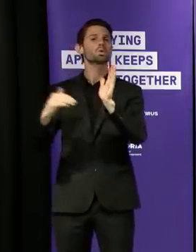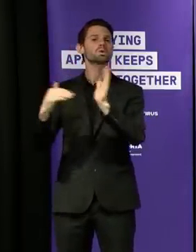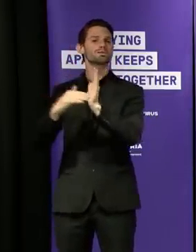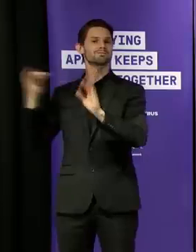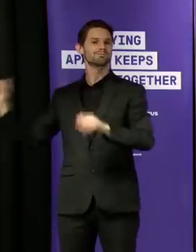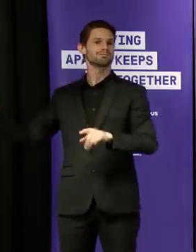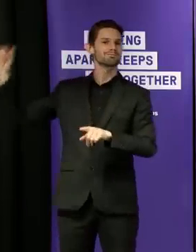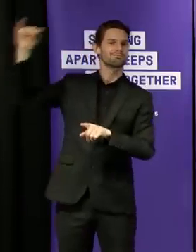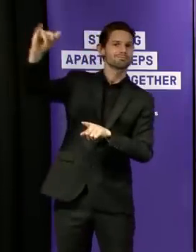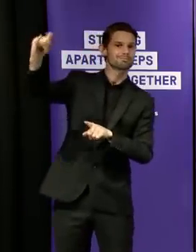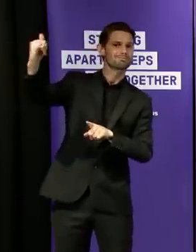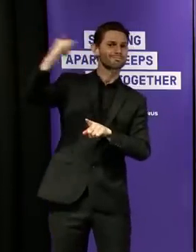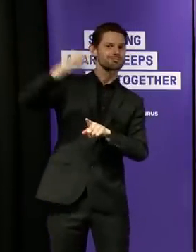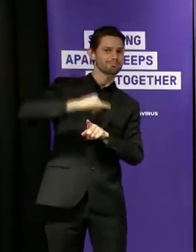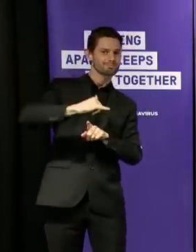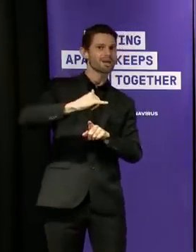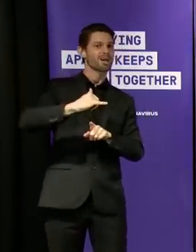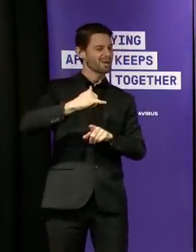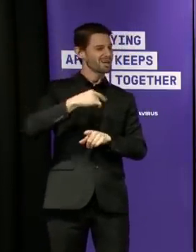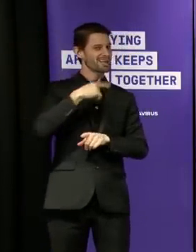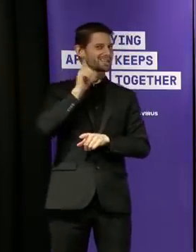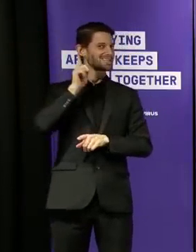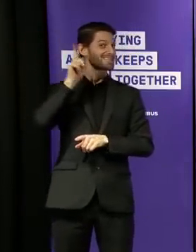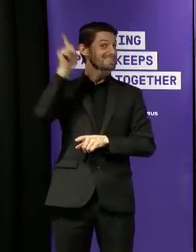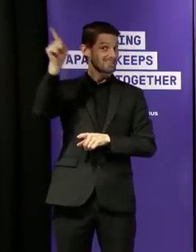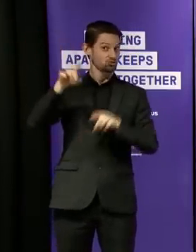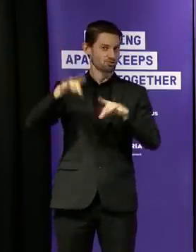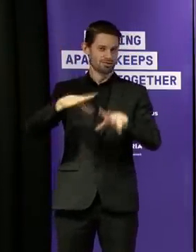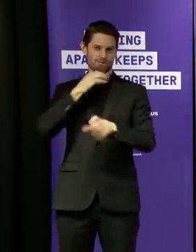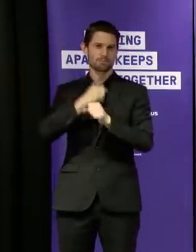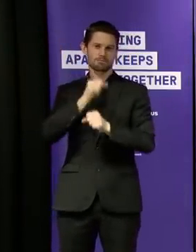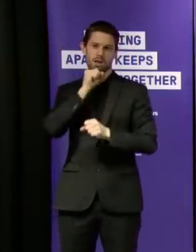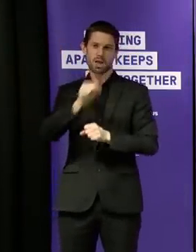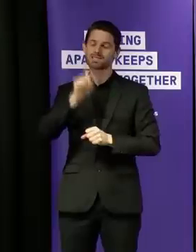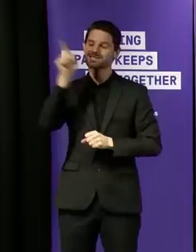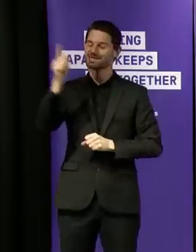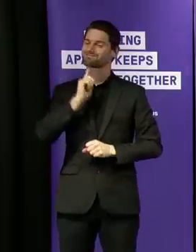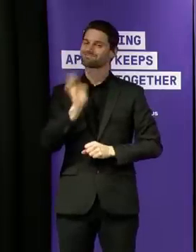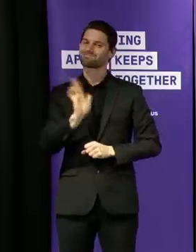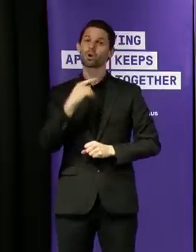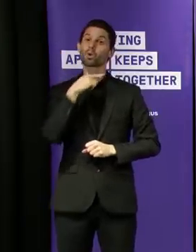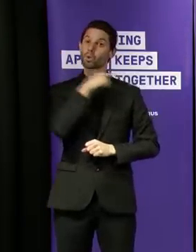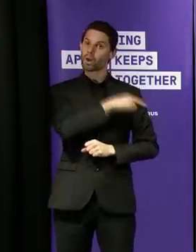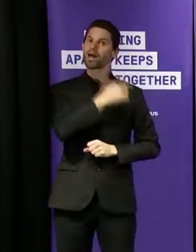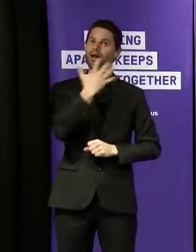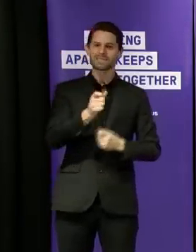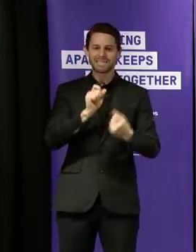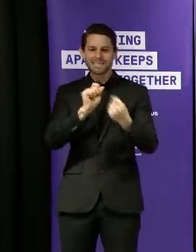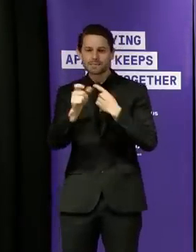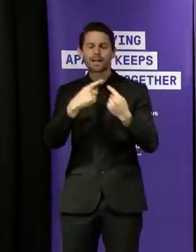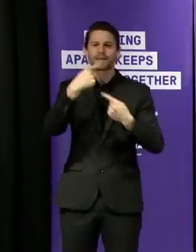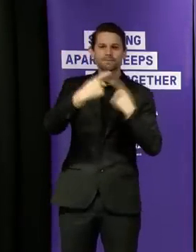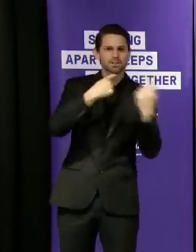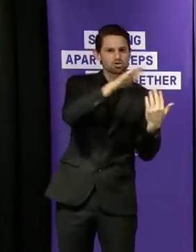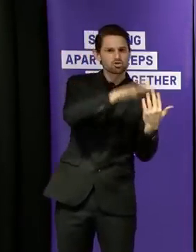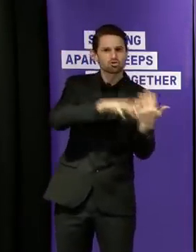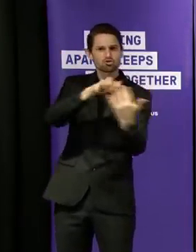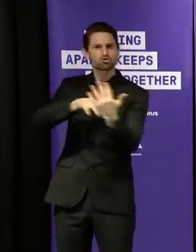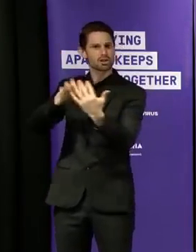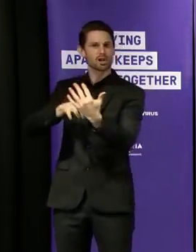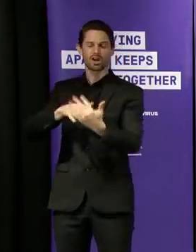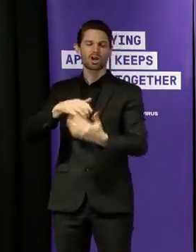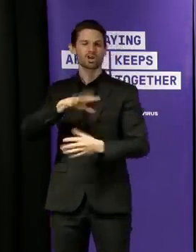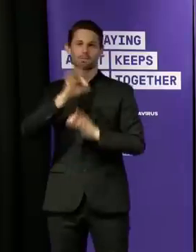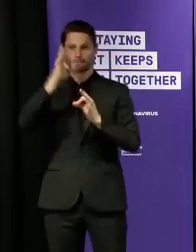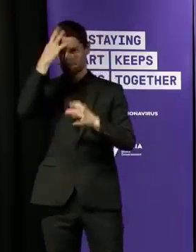clearly show that you authorised, or Victoria authorised the people to come there. Will you release any correspondence? I'm happy to release the numerous letters I've sent to the